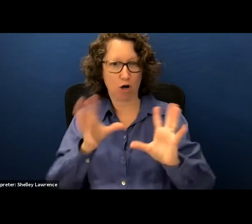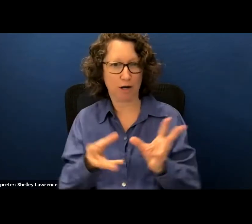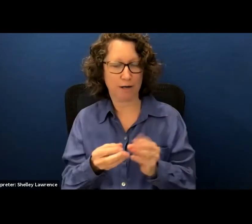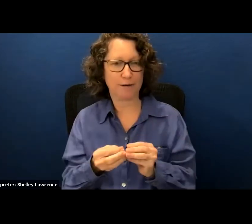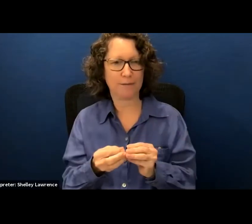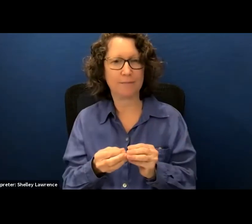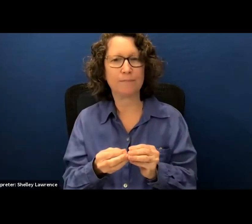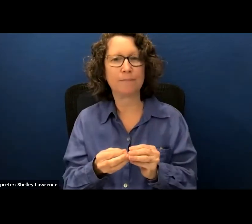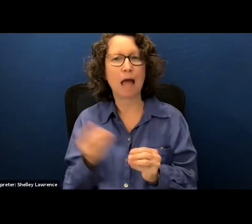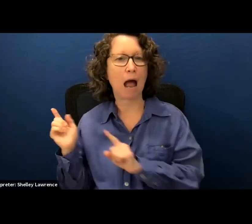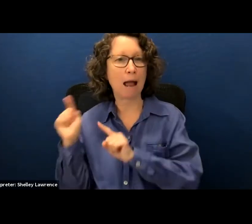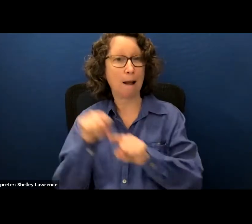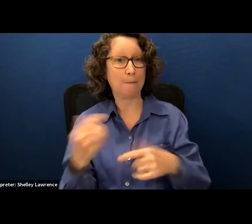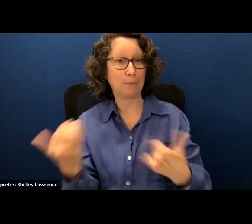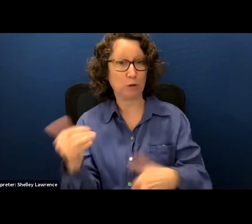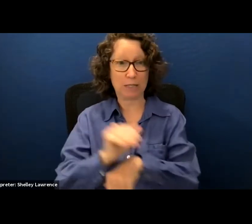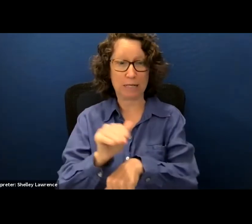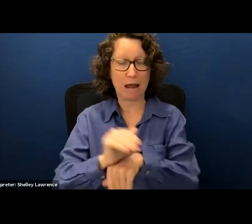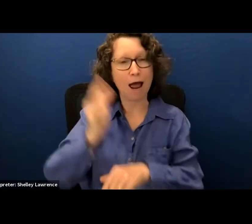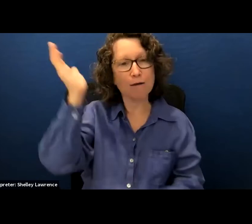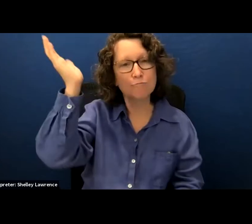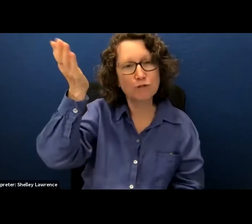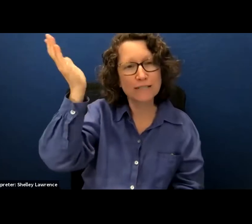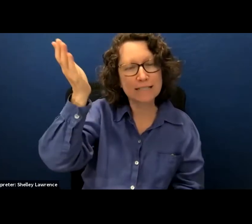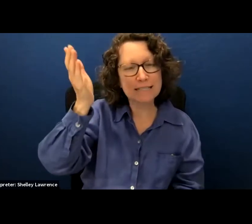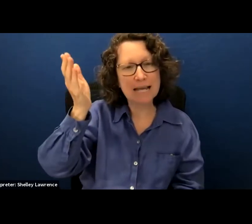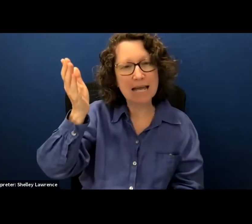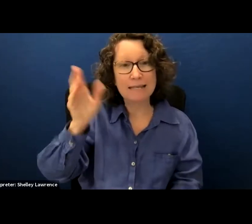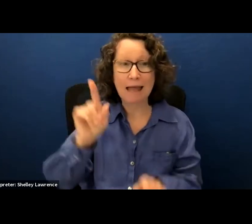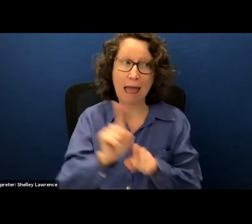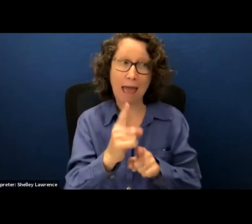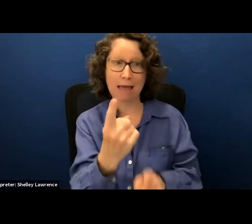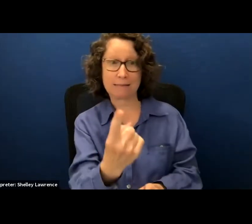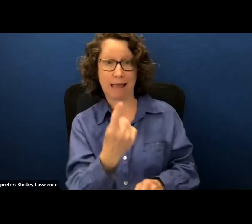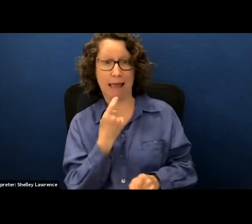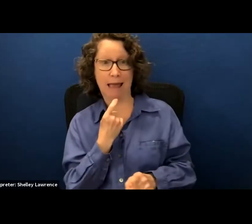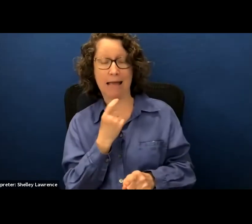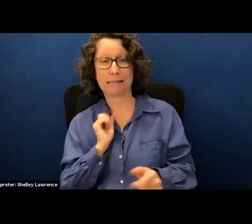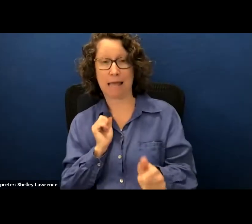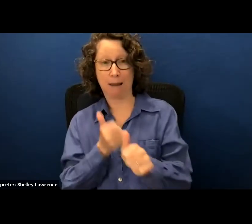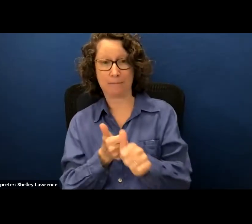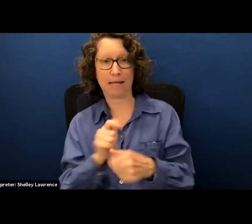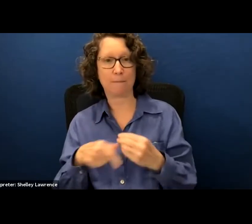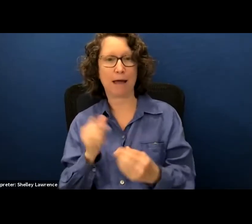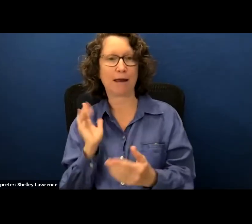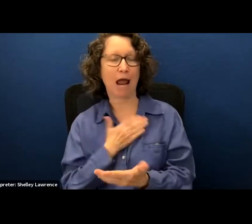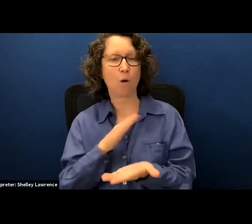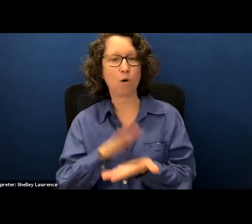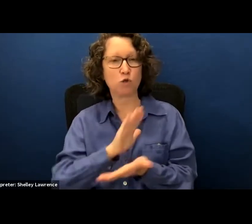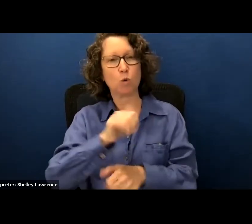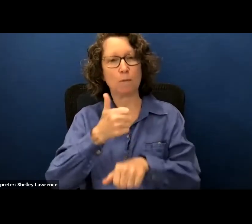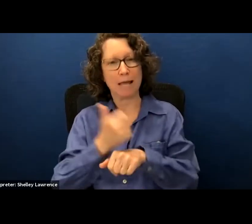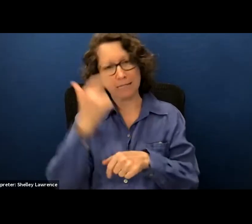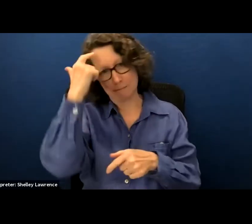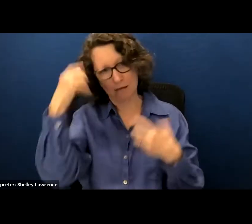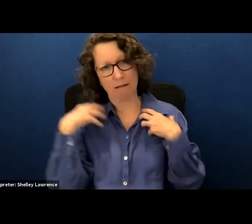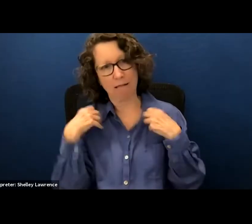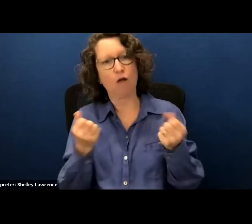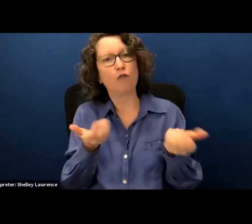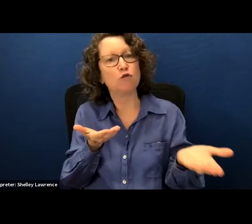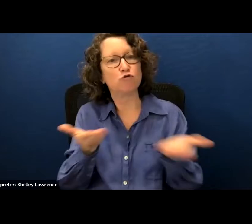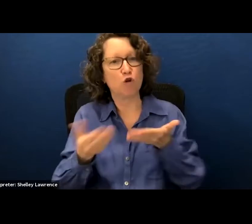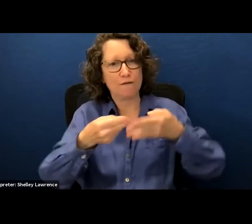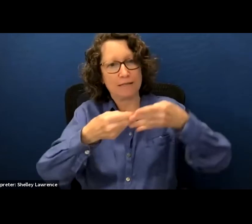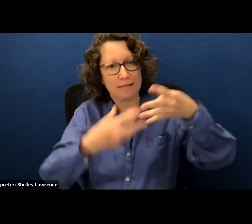you tonight to present, as requested, an update on our school-based mental health